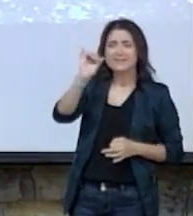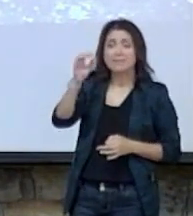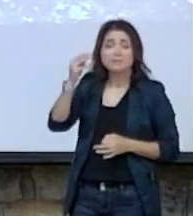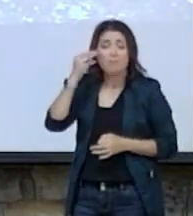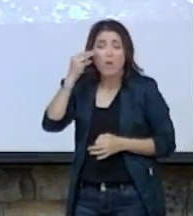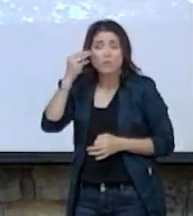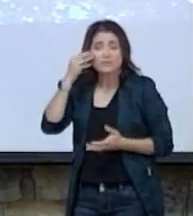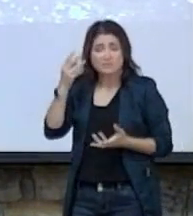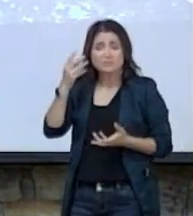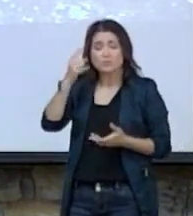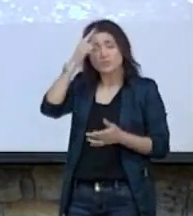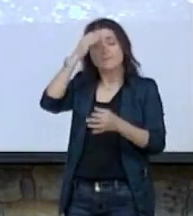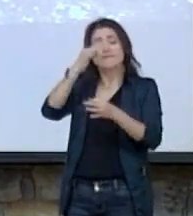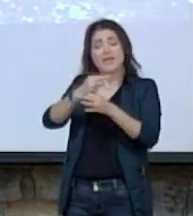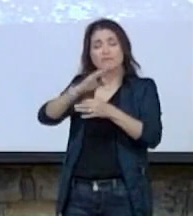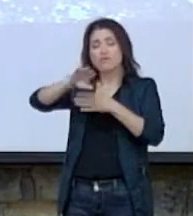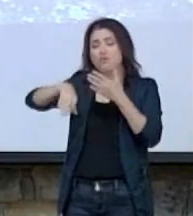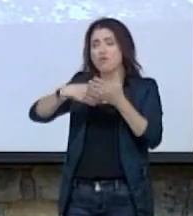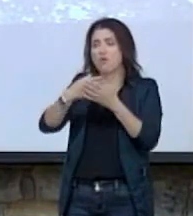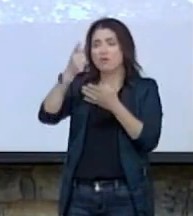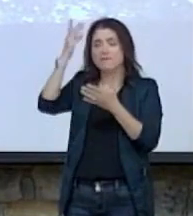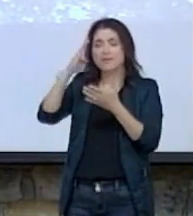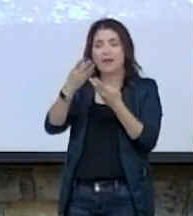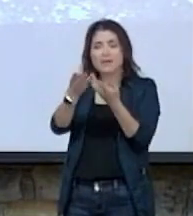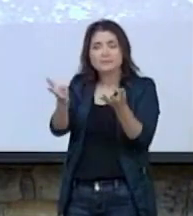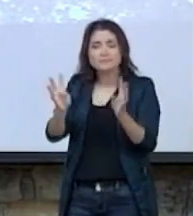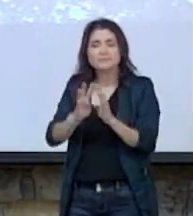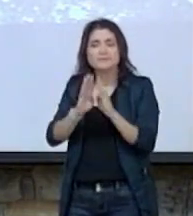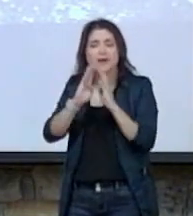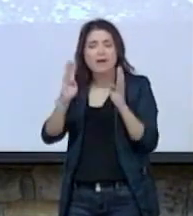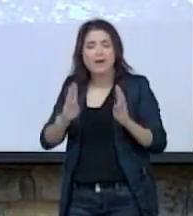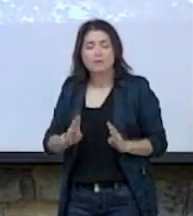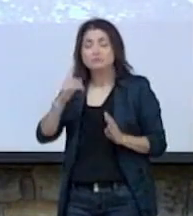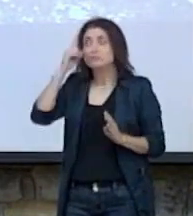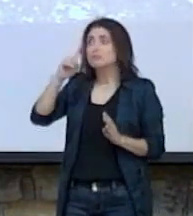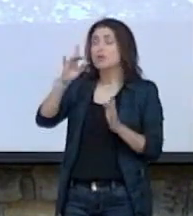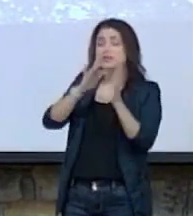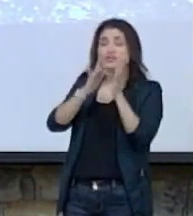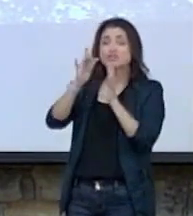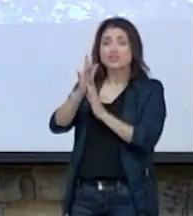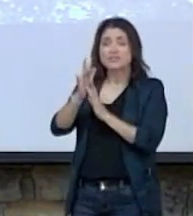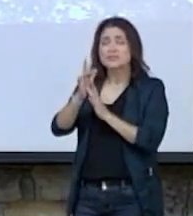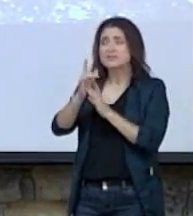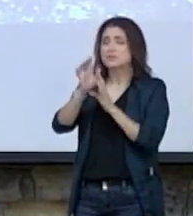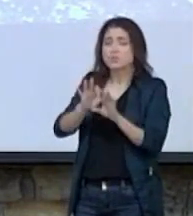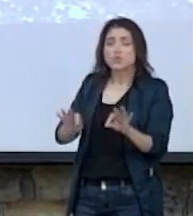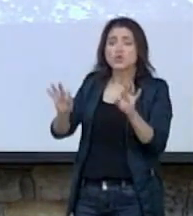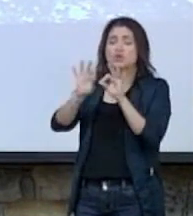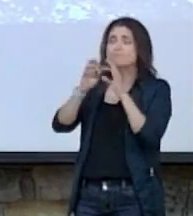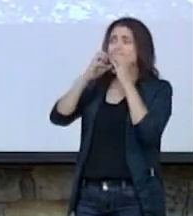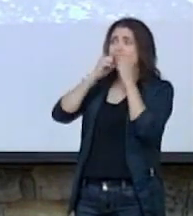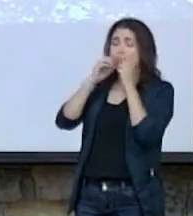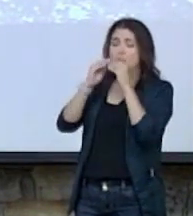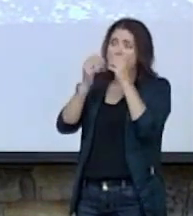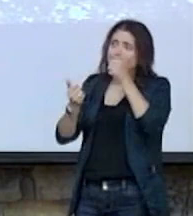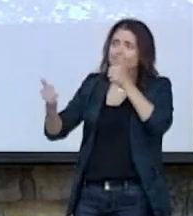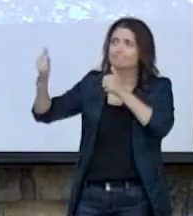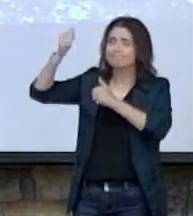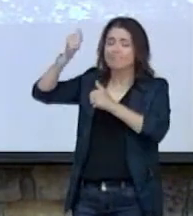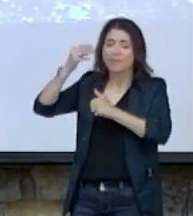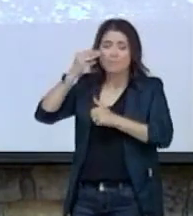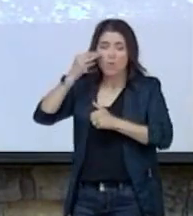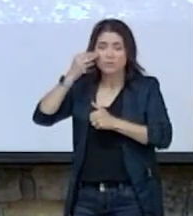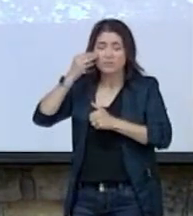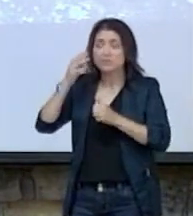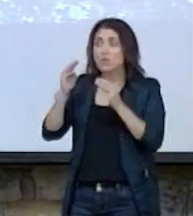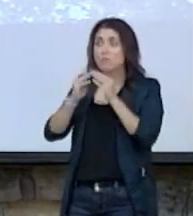was faithful in all God's house. For Jesus has been counted worthy of more glory than Moses. As much more glory